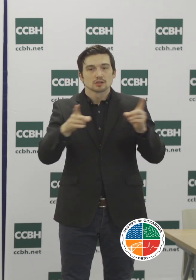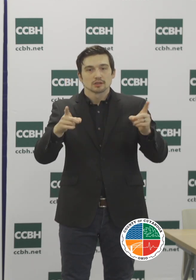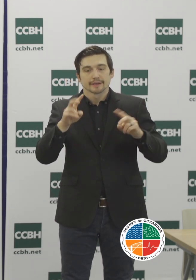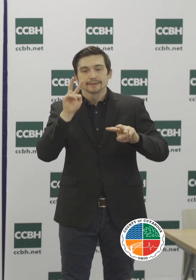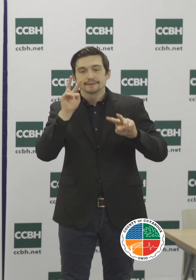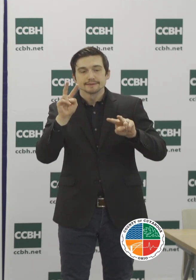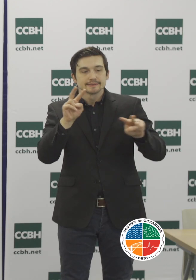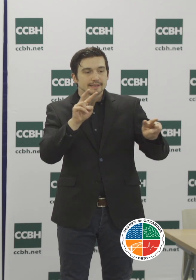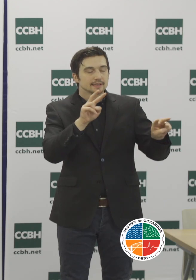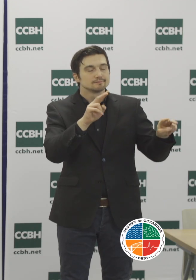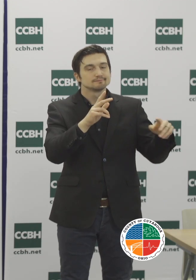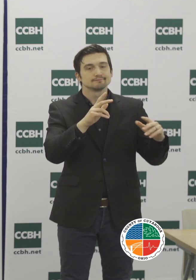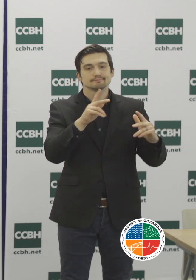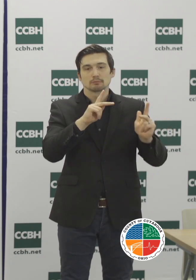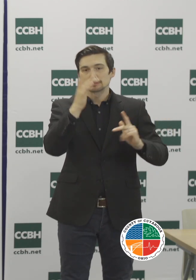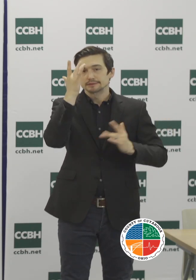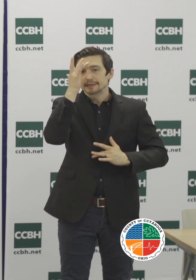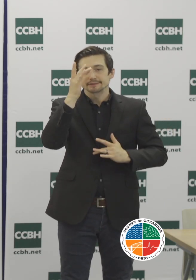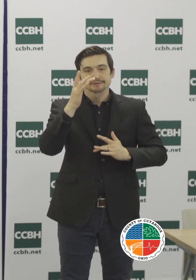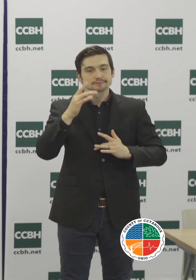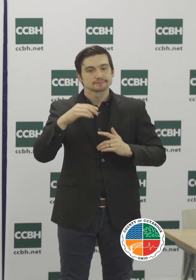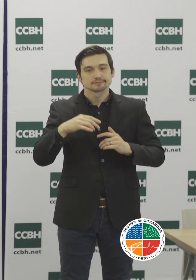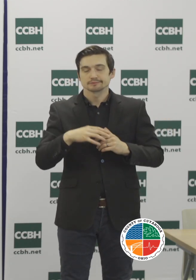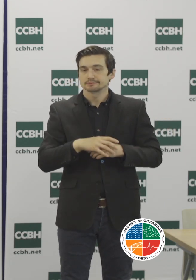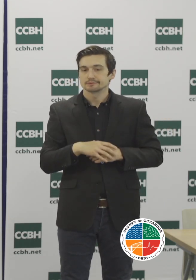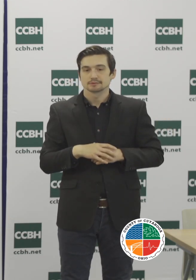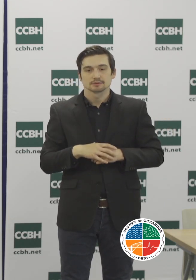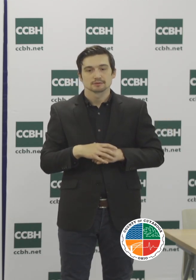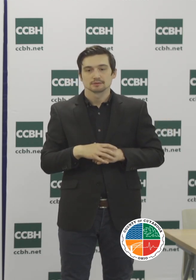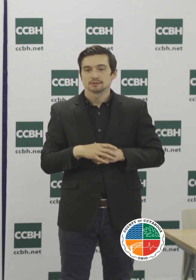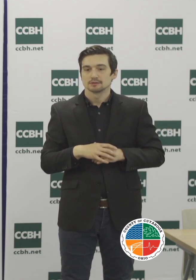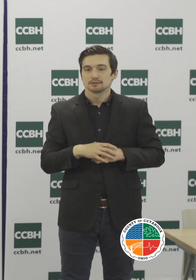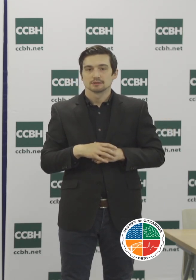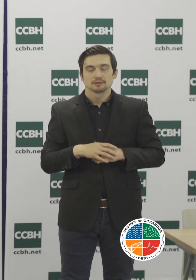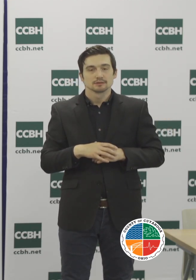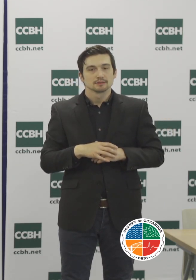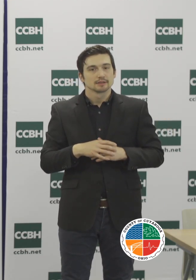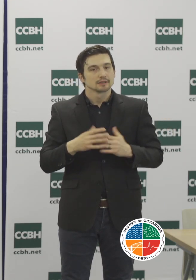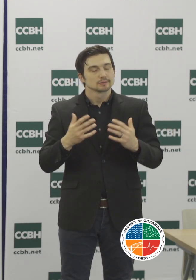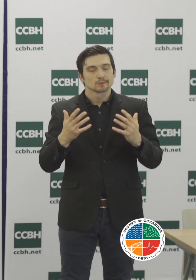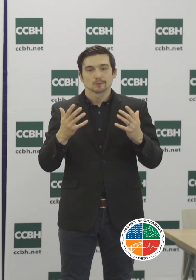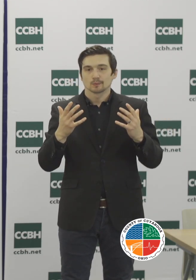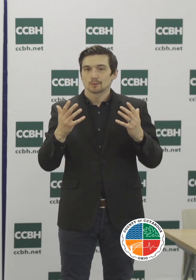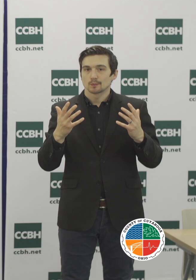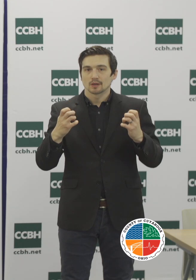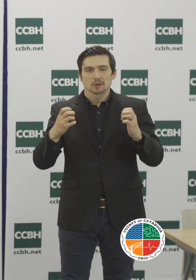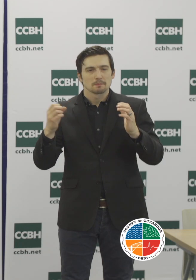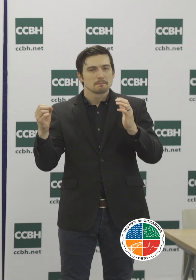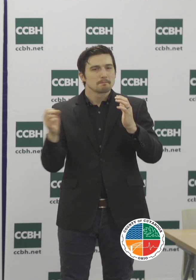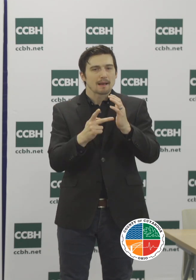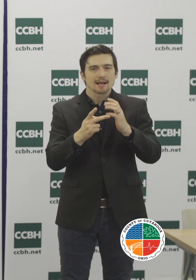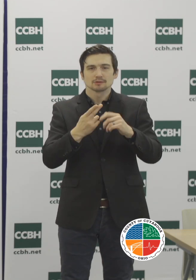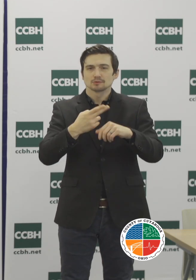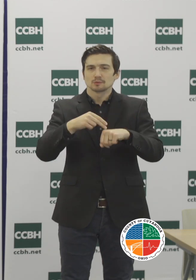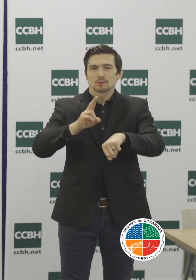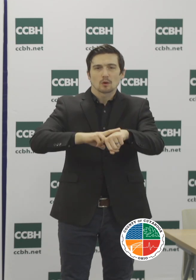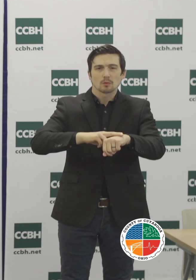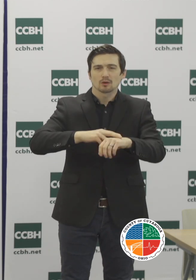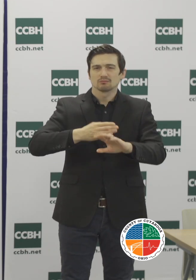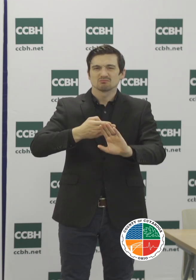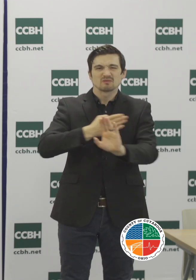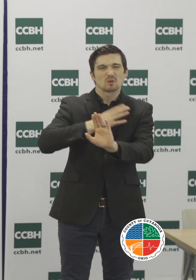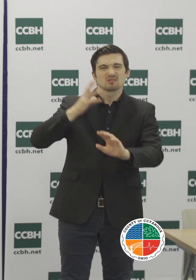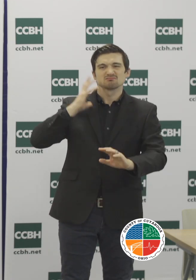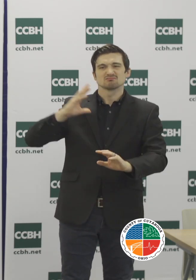public. And people are very much wanting to have everything go back to the way it was